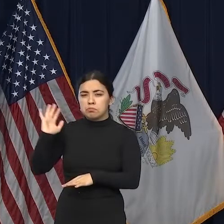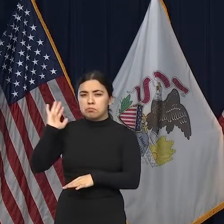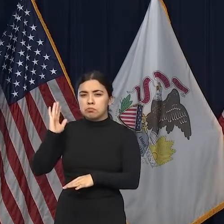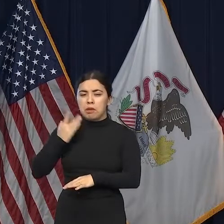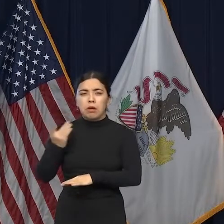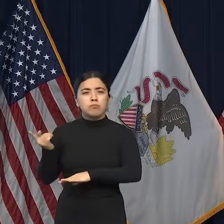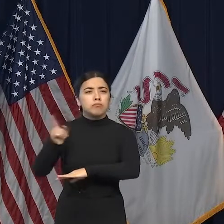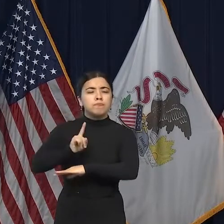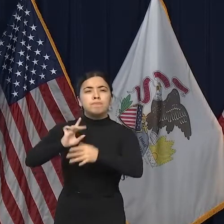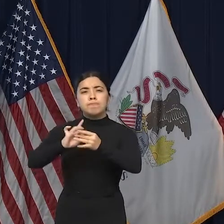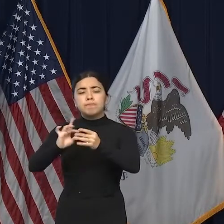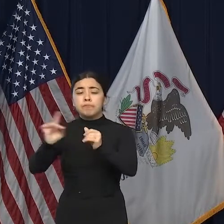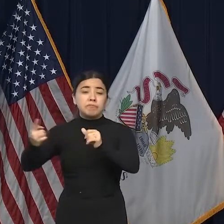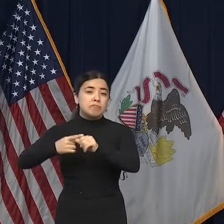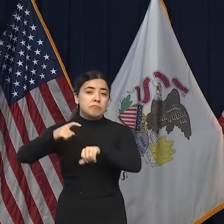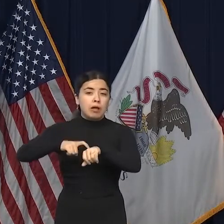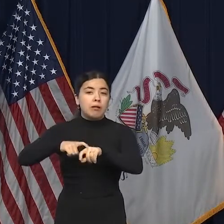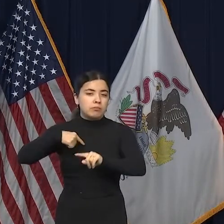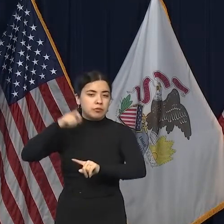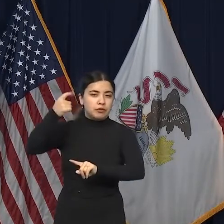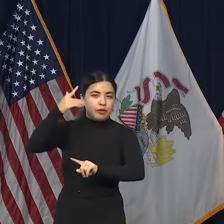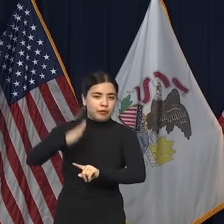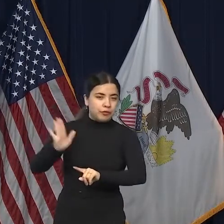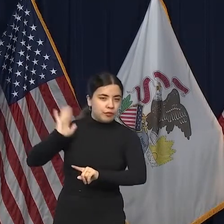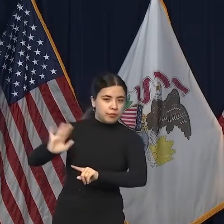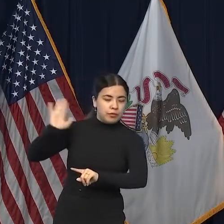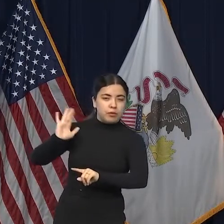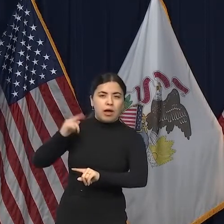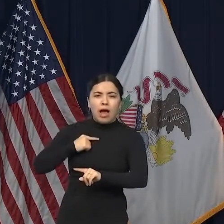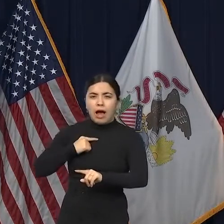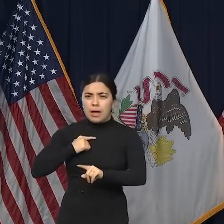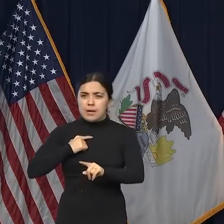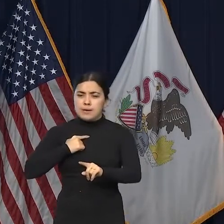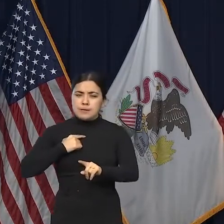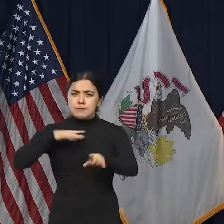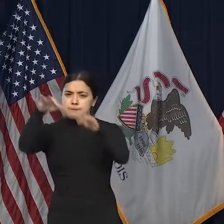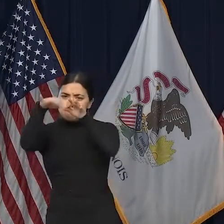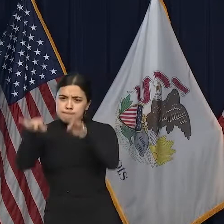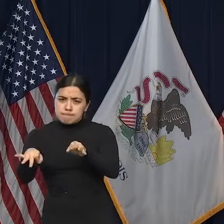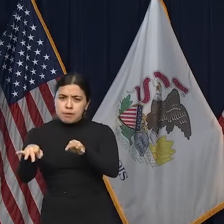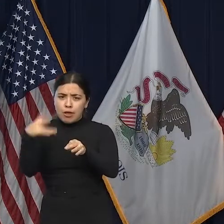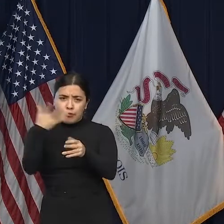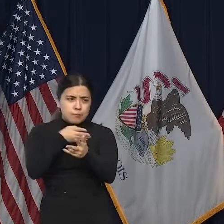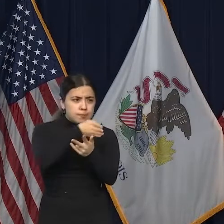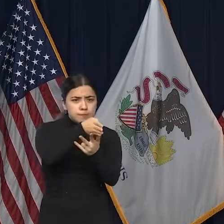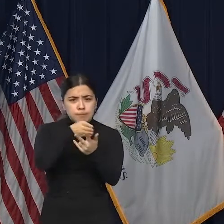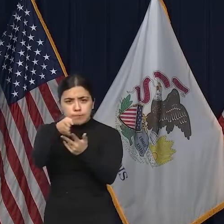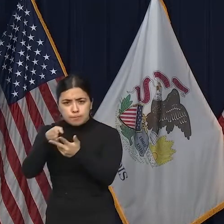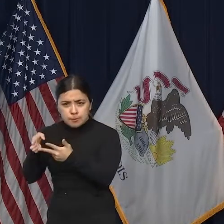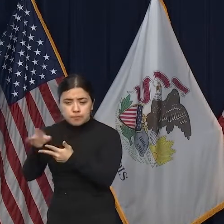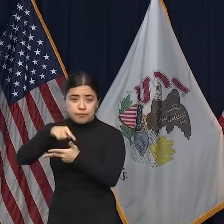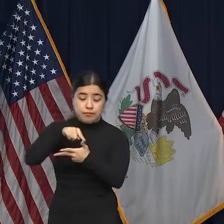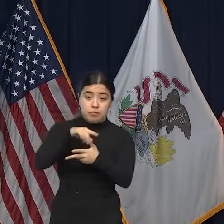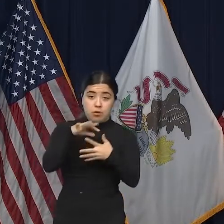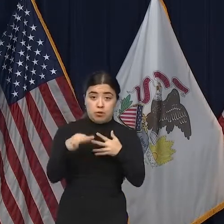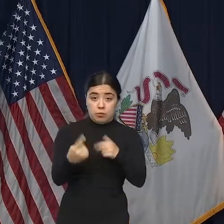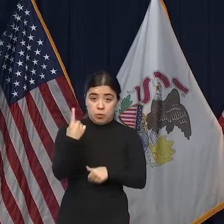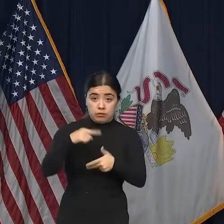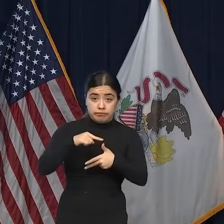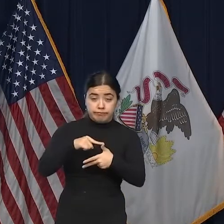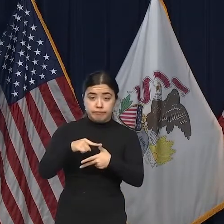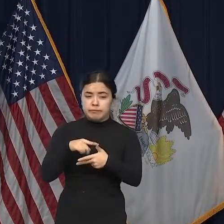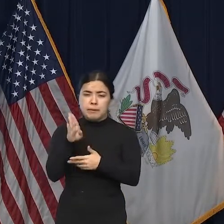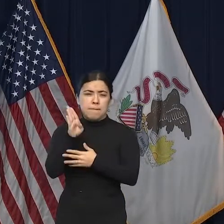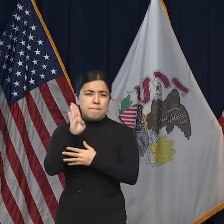out our 3 paths forward with regard to the budget. Option 1, immediately make billions of dollars